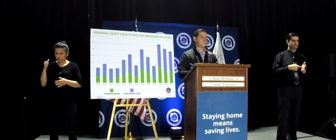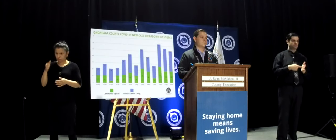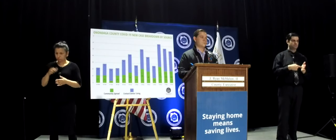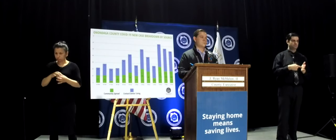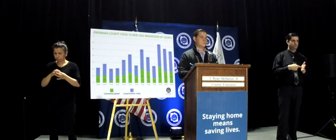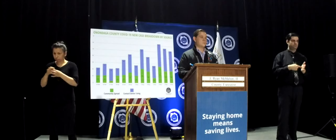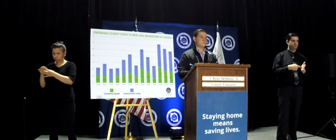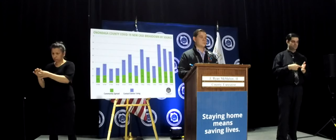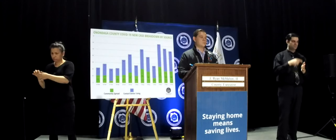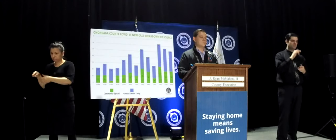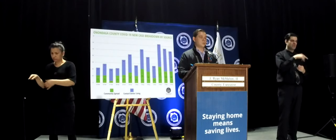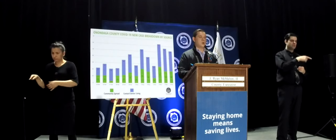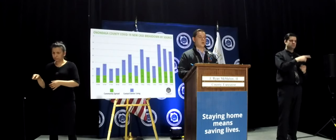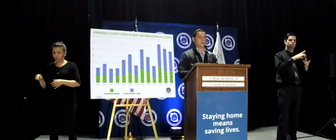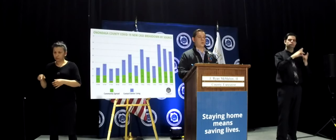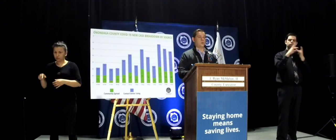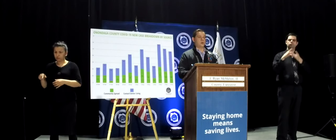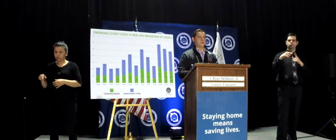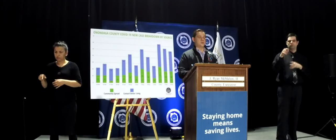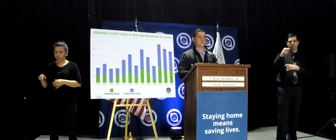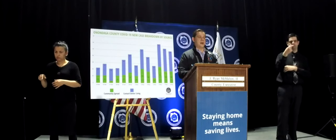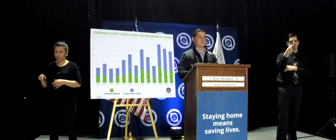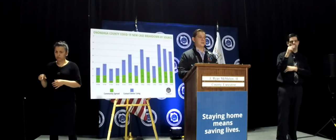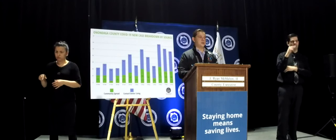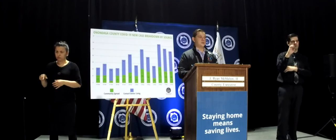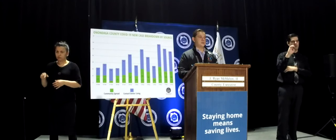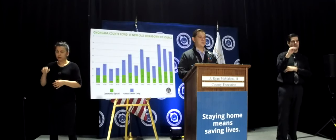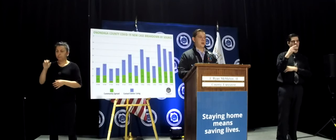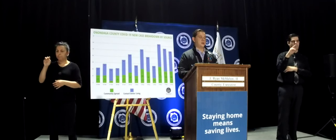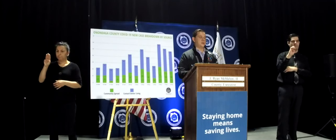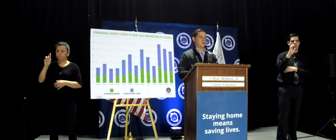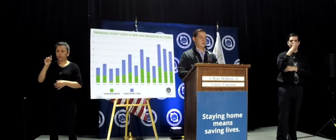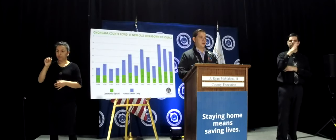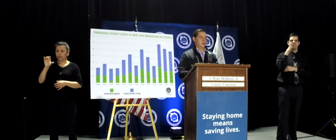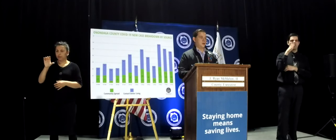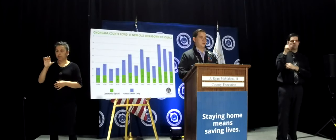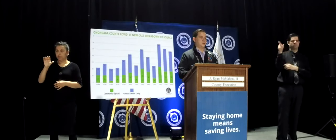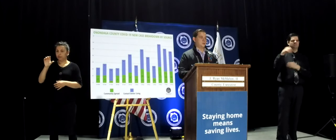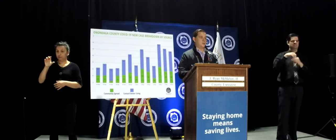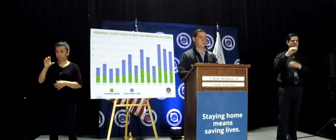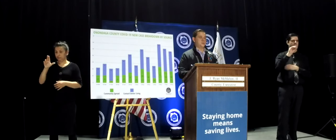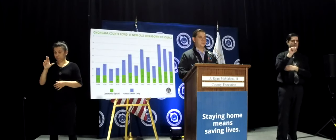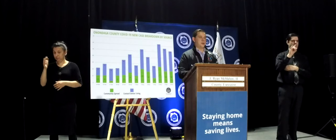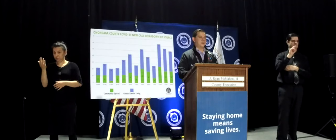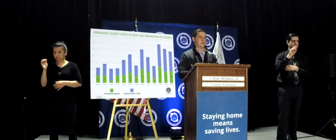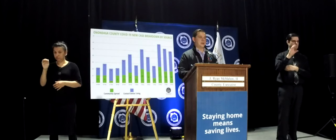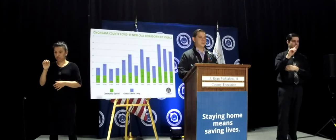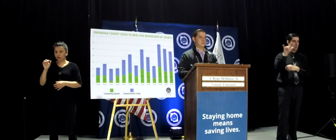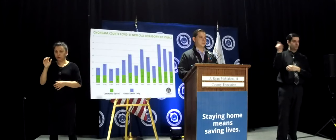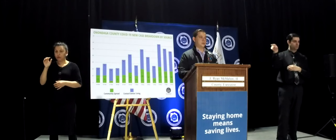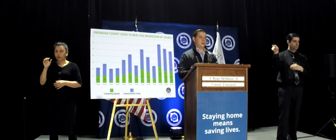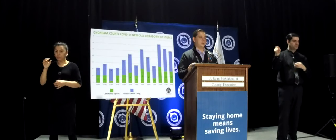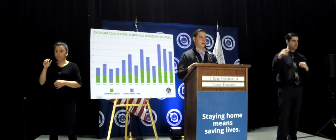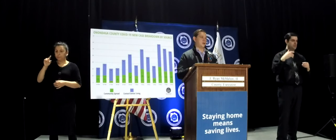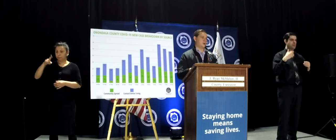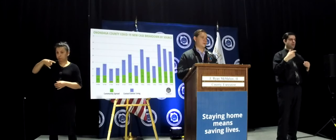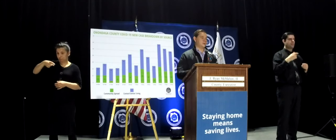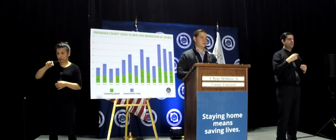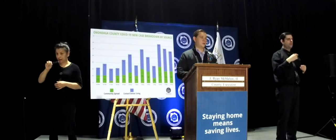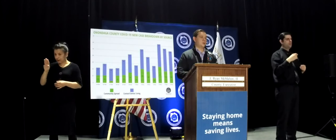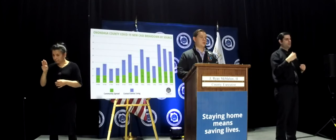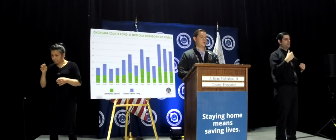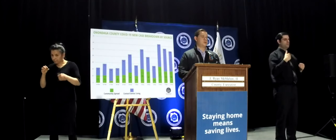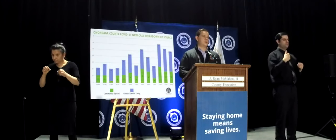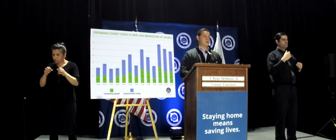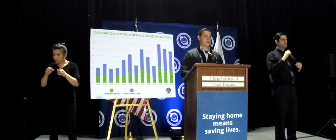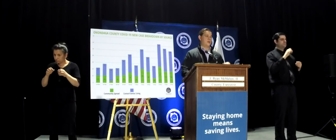County. Do you have any more information? We have some positive cases from that. There might be some pending tests related to county residents.